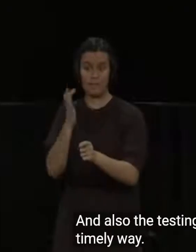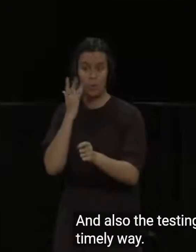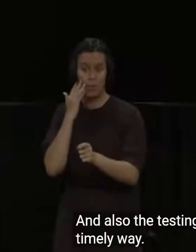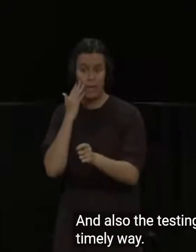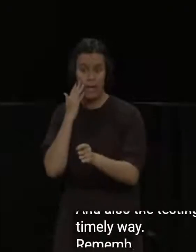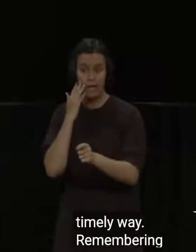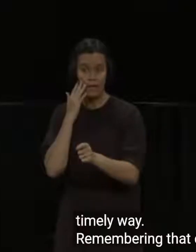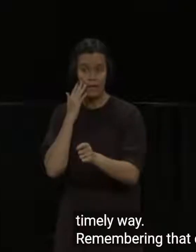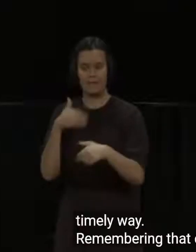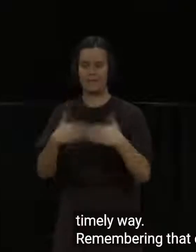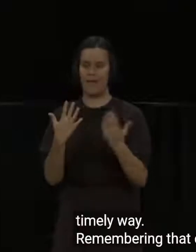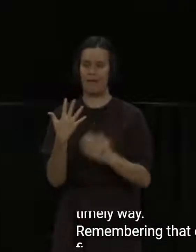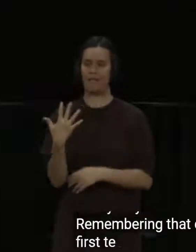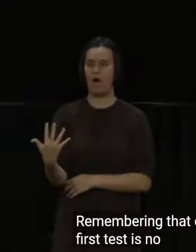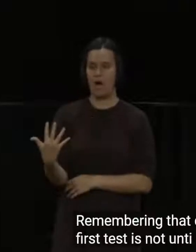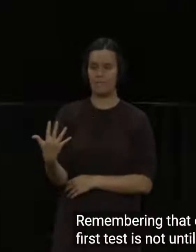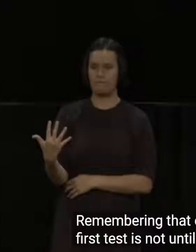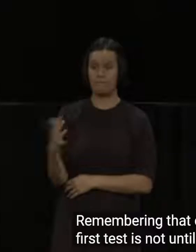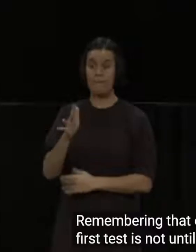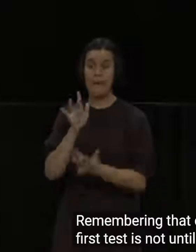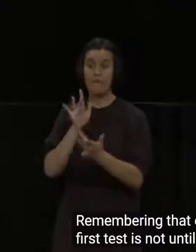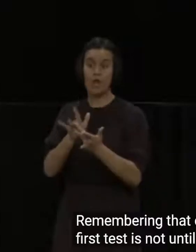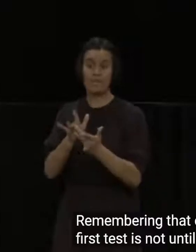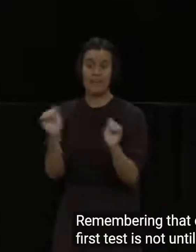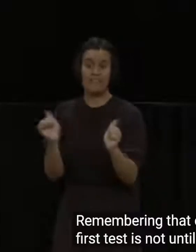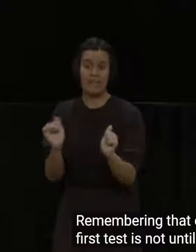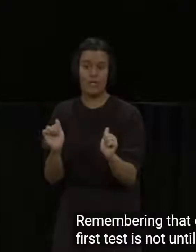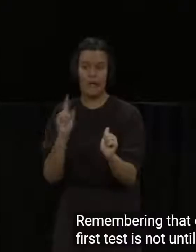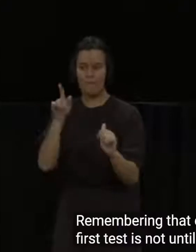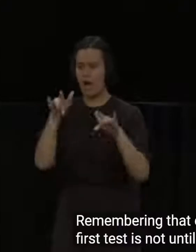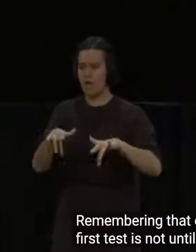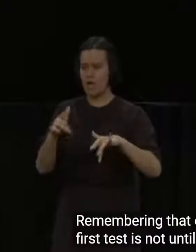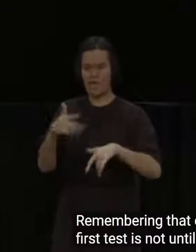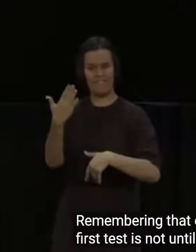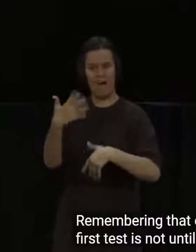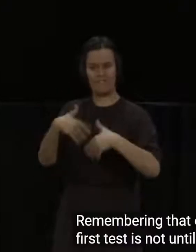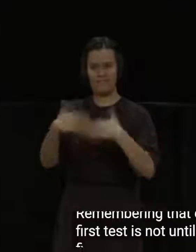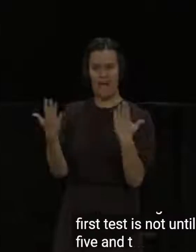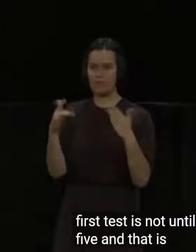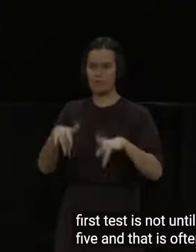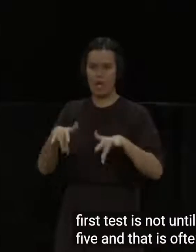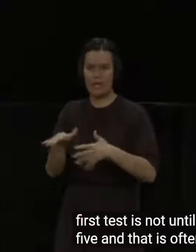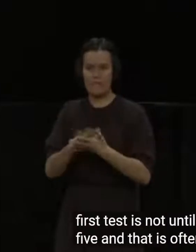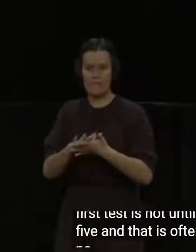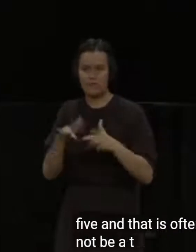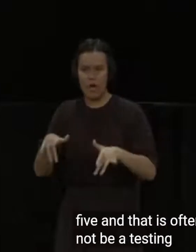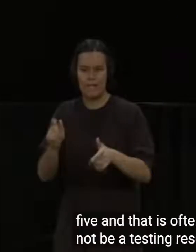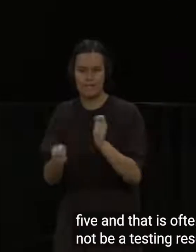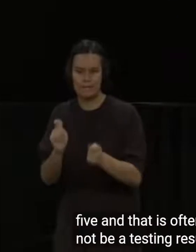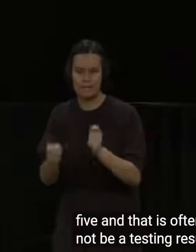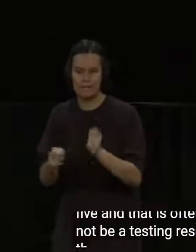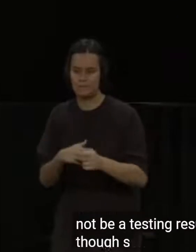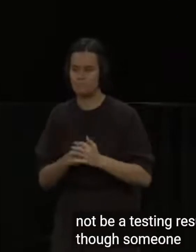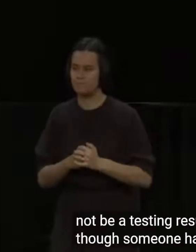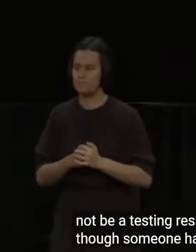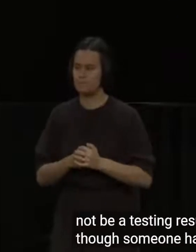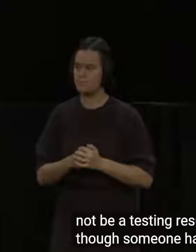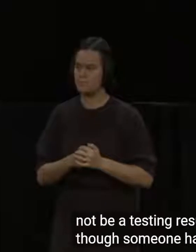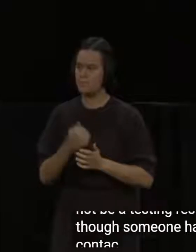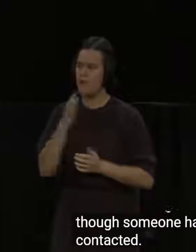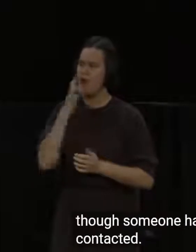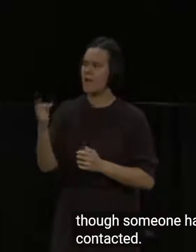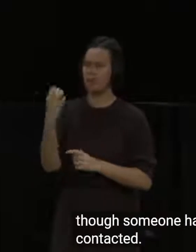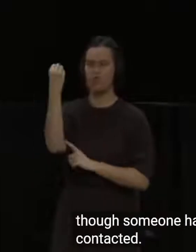may not be a testing result, in even though someone has been contacted. Mark. Dr. Blinfield, a question for you. Is it your understanding that under the traffic light